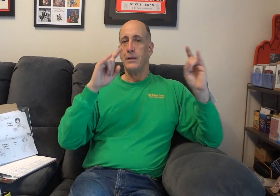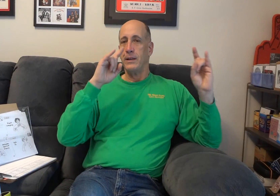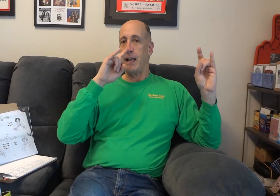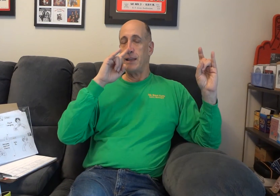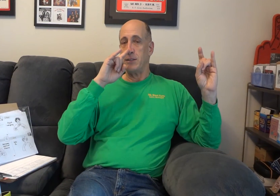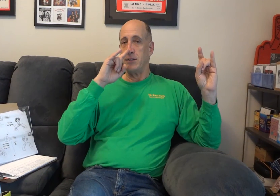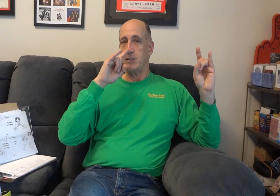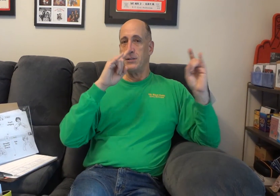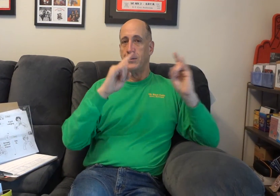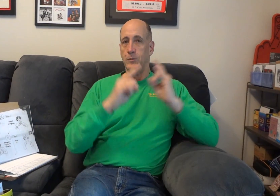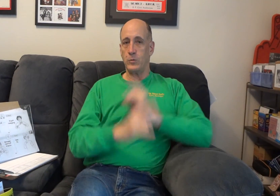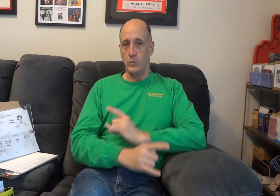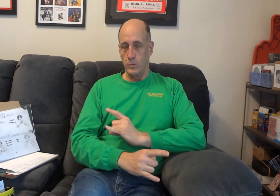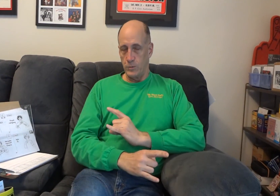Like this.